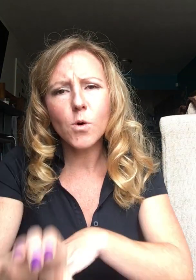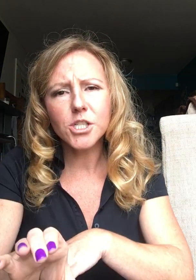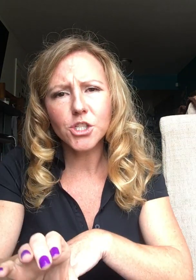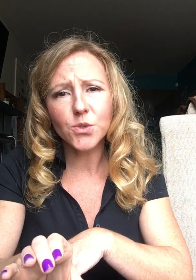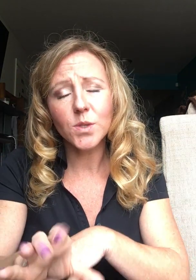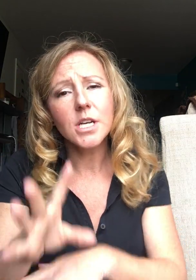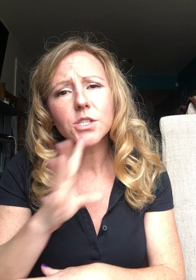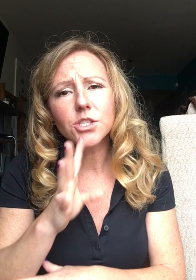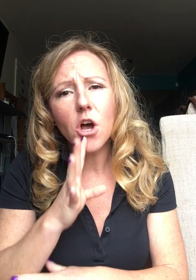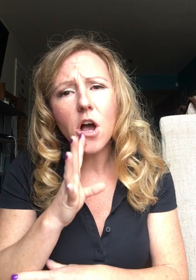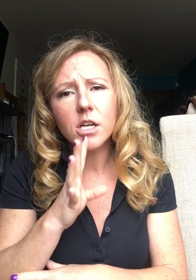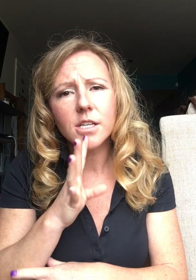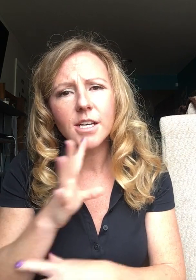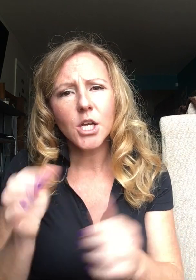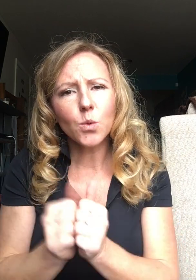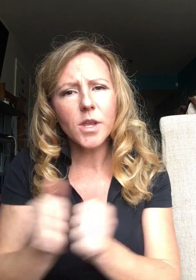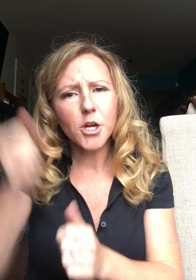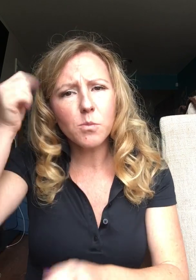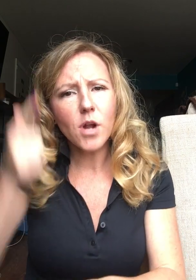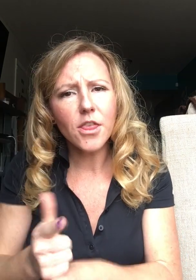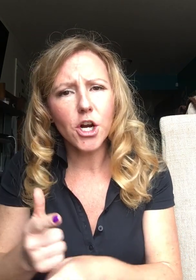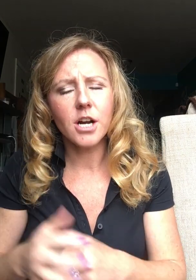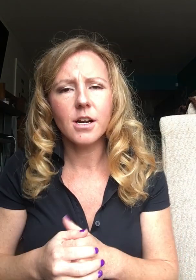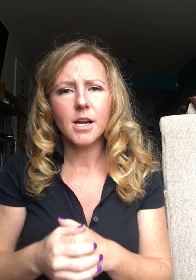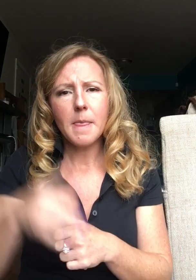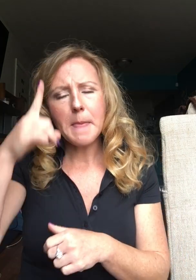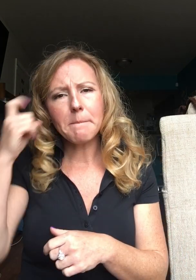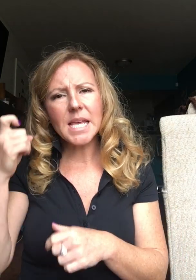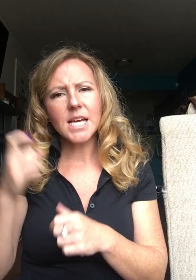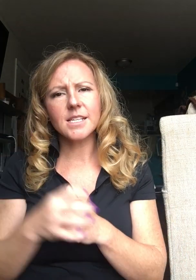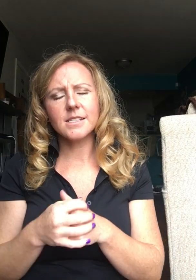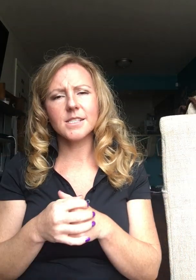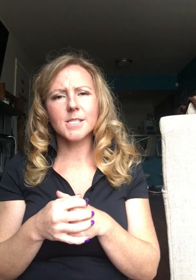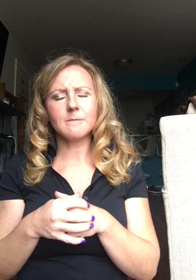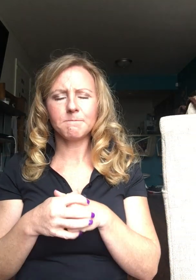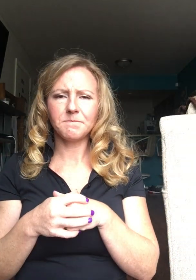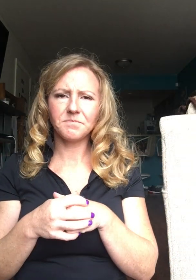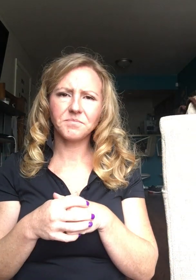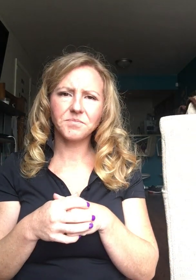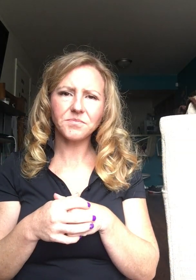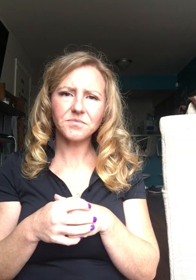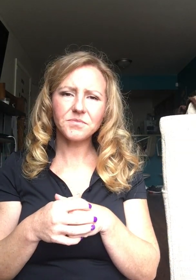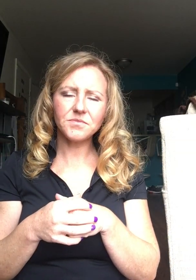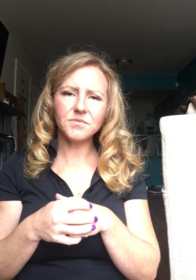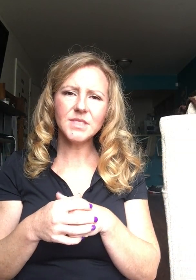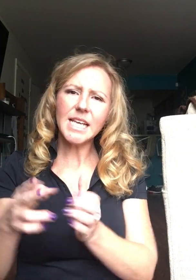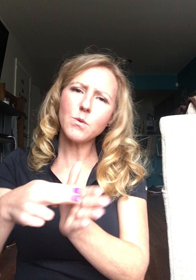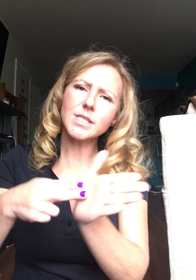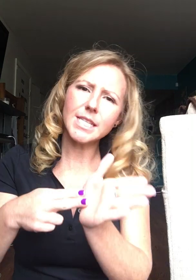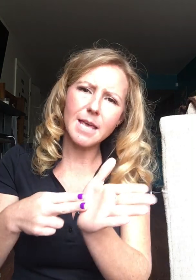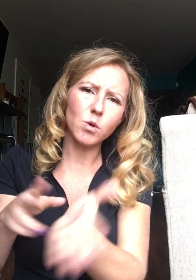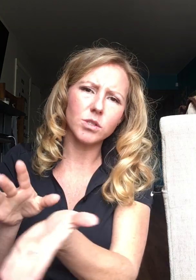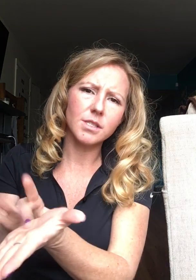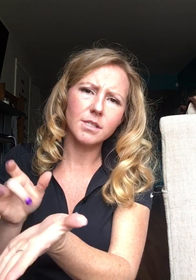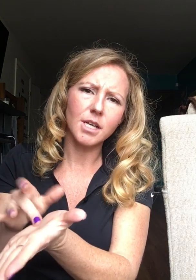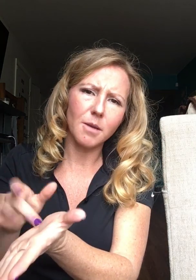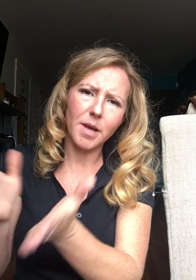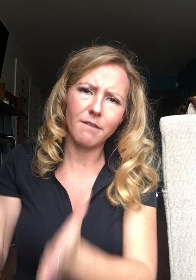force you to talk with her brother because he was labeled a